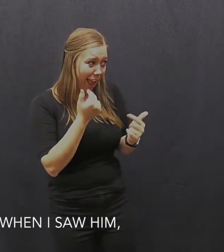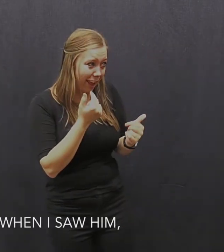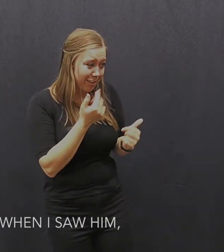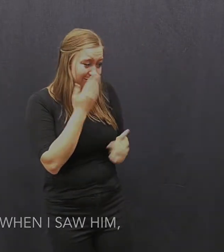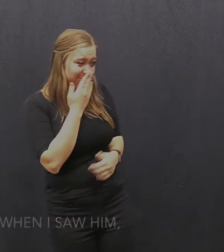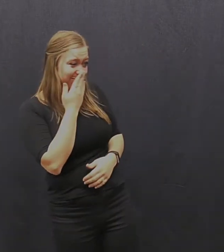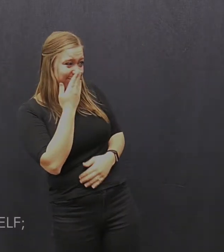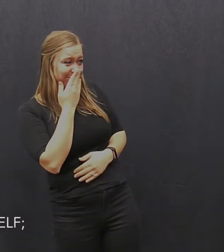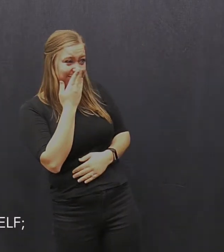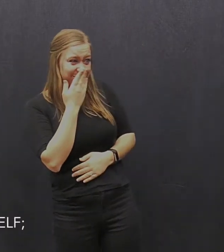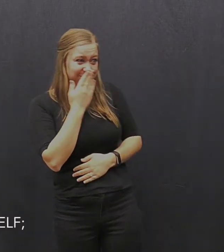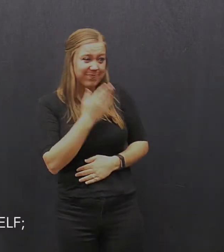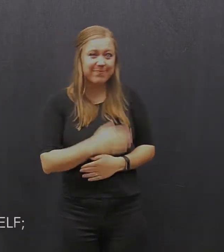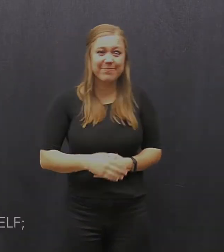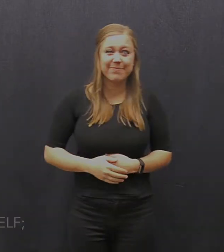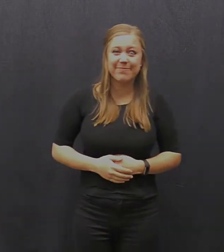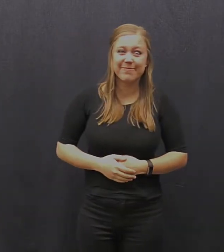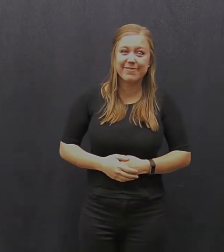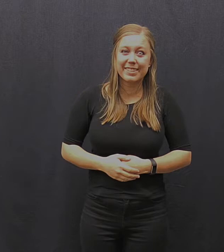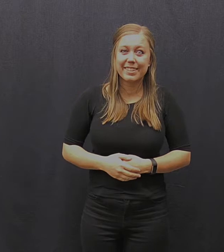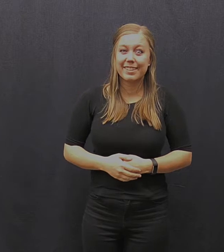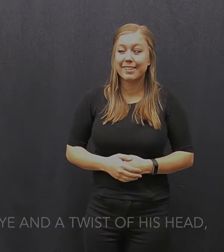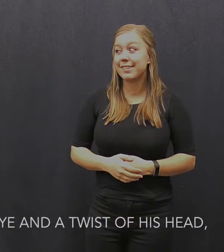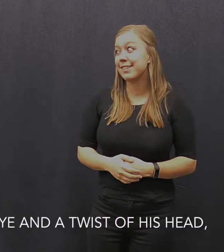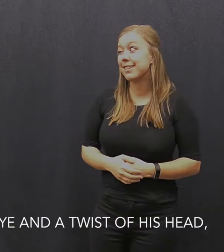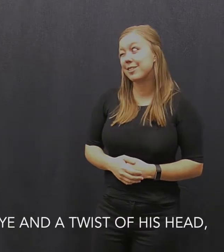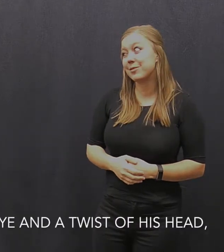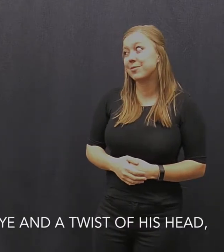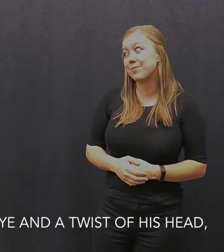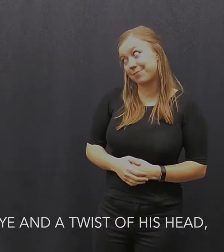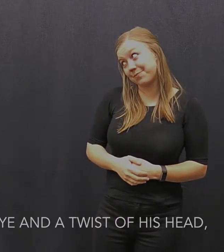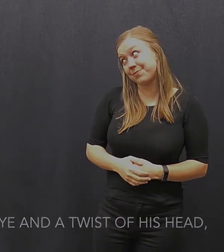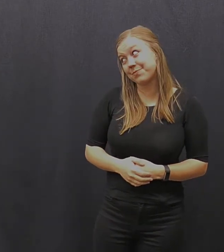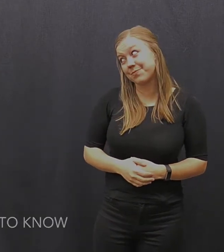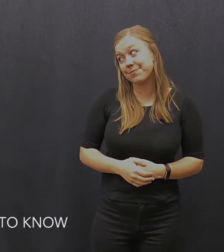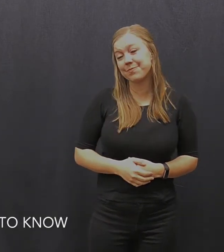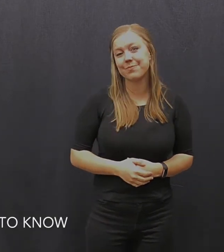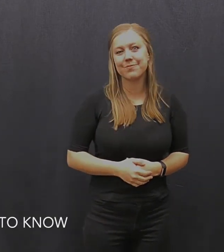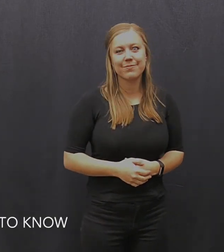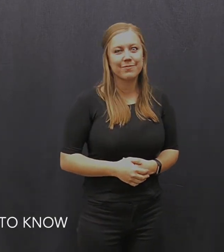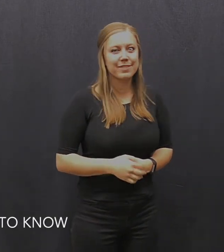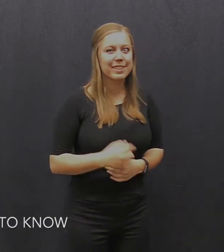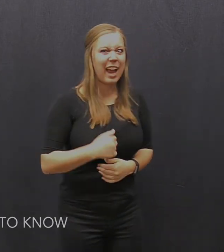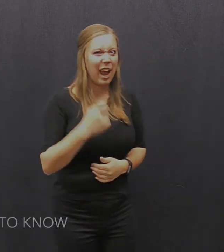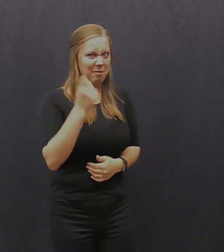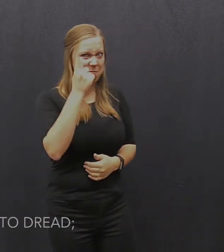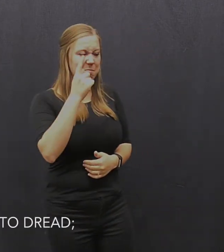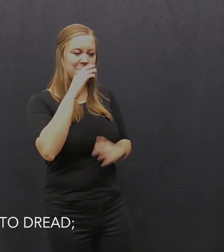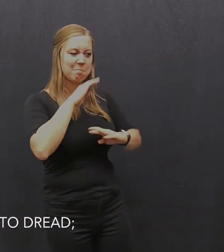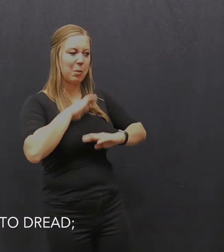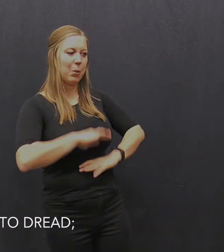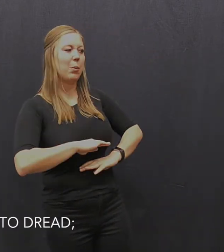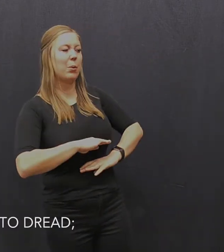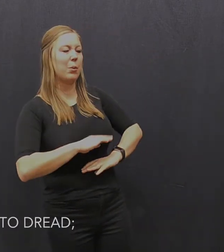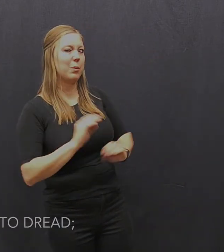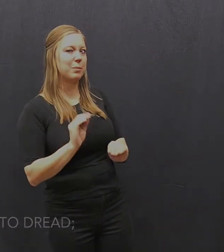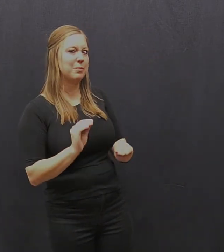of myself. A wink of his eye and a twist of his head soon gave me to know I had nothing to dread.